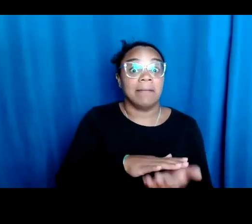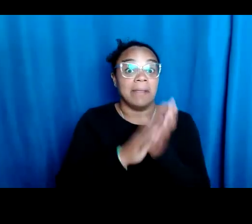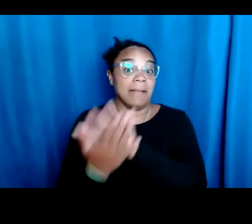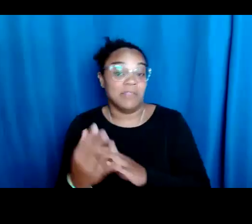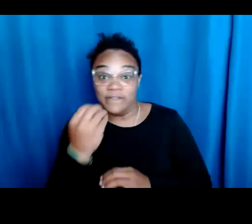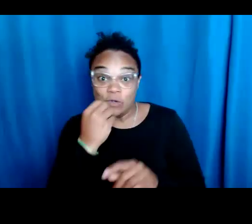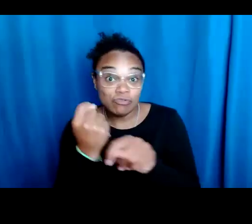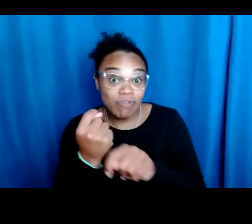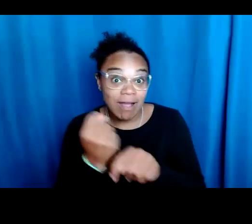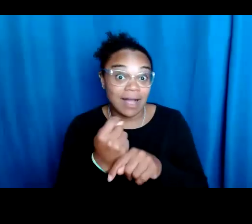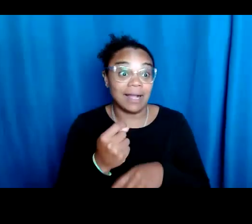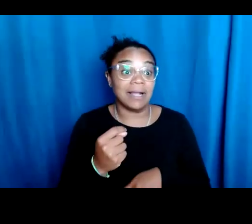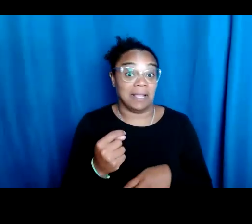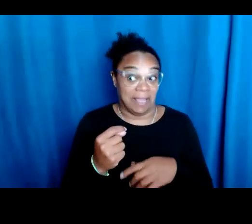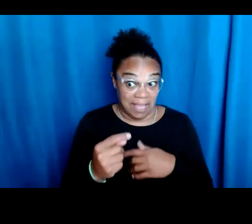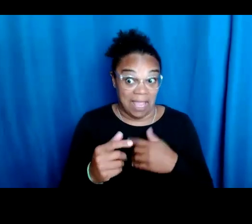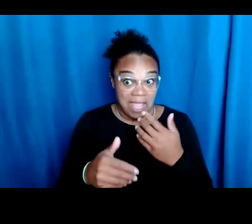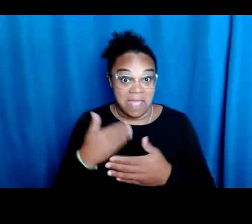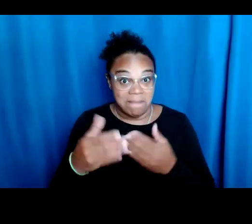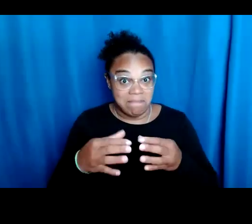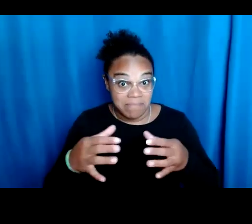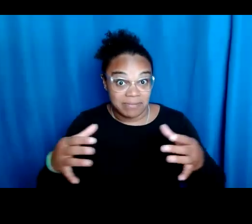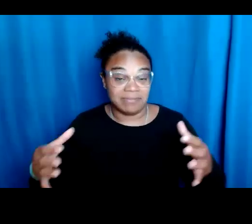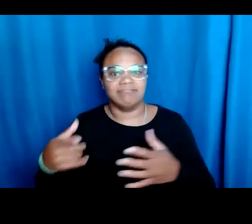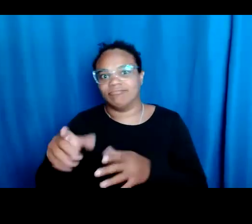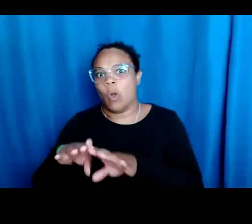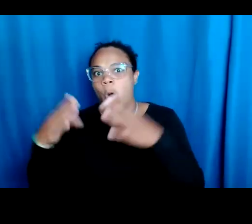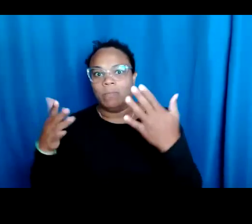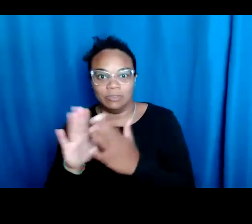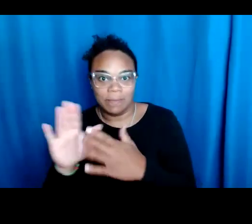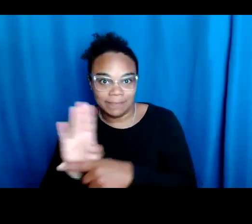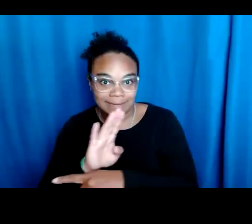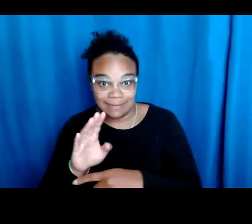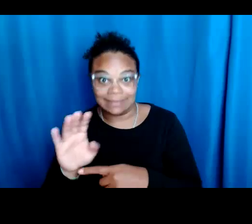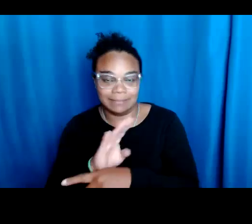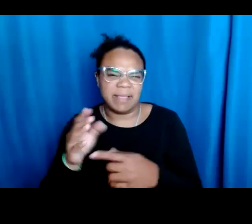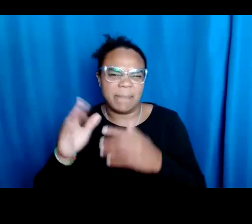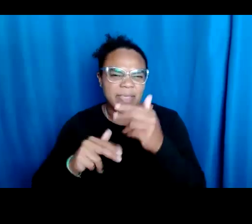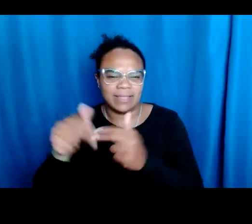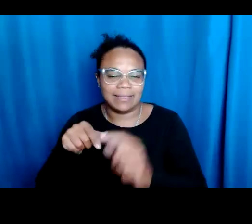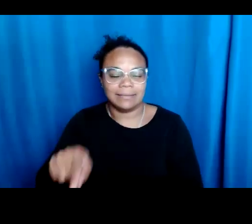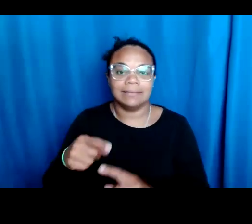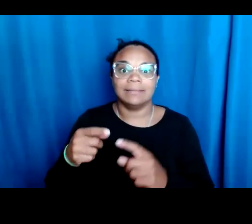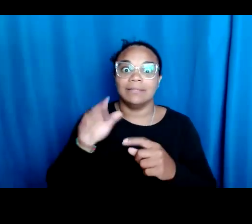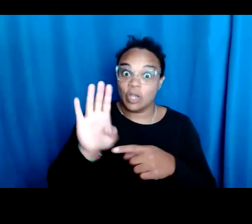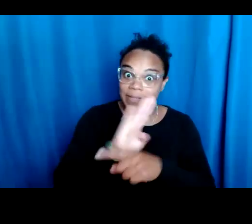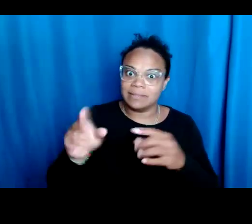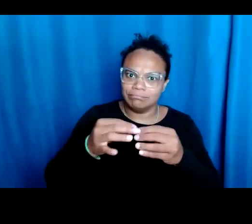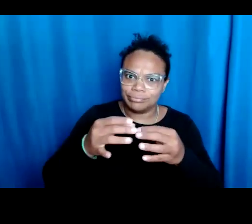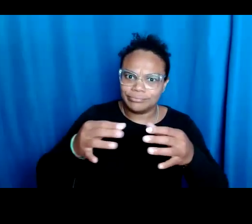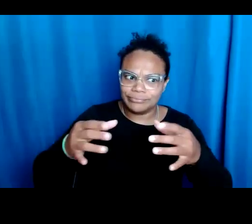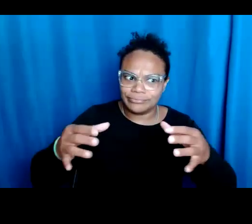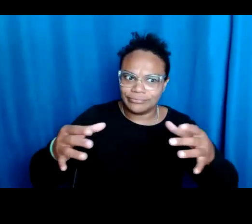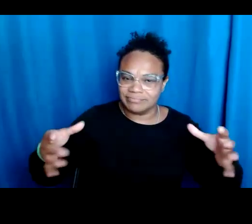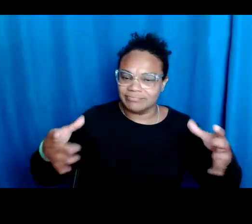and opened a small facility. And again, your business has been growing over time, and this is a natural